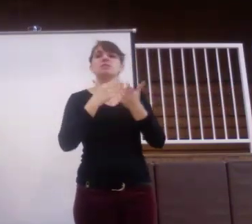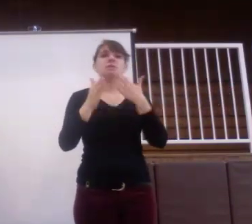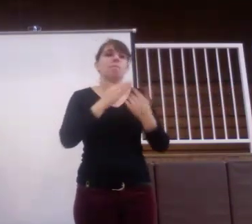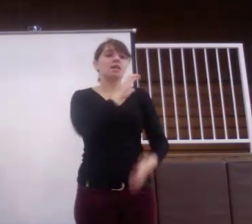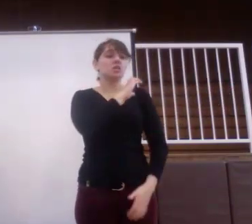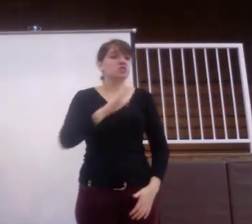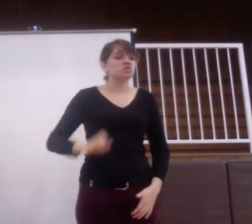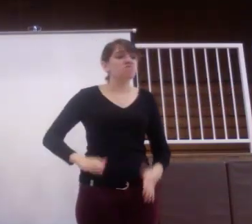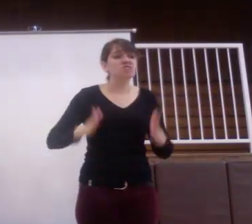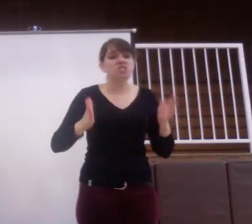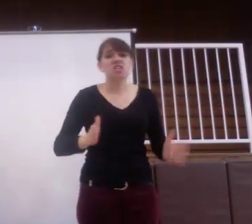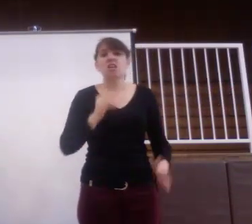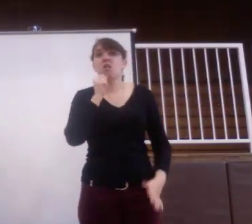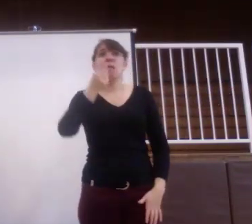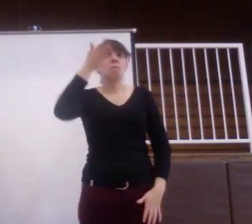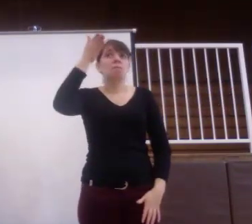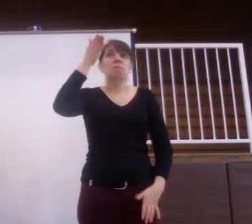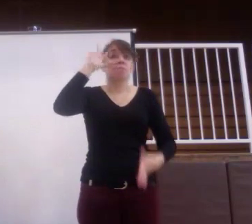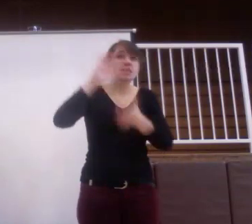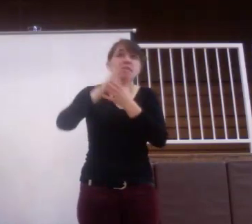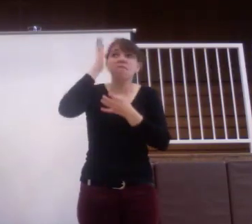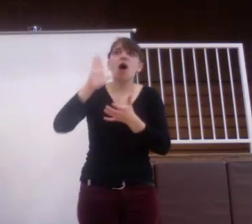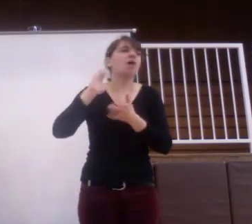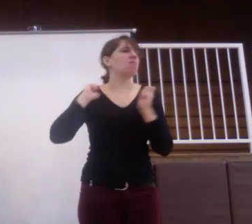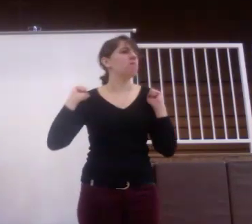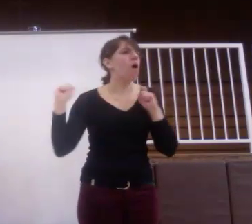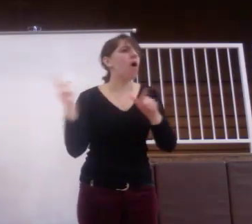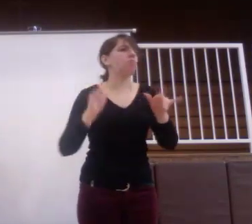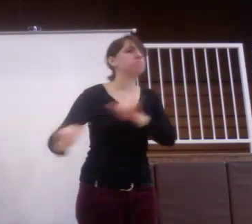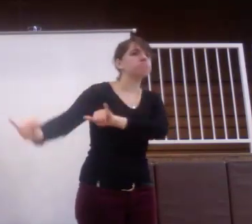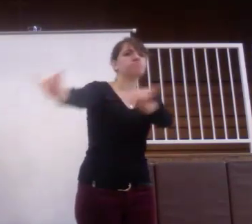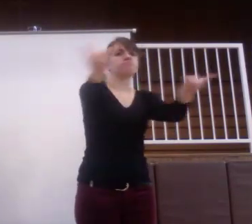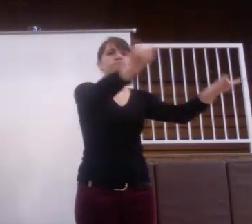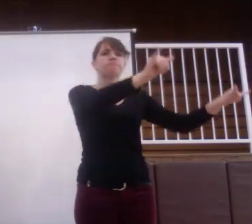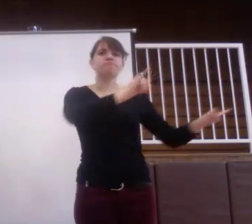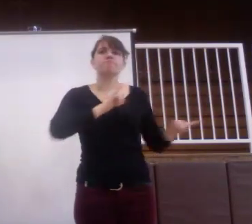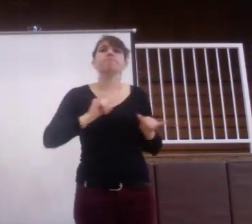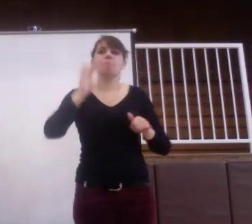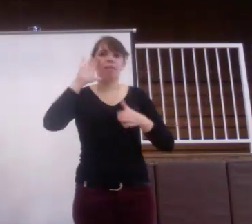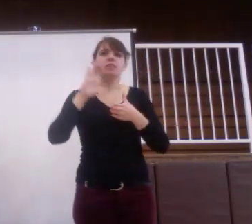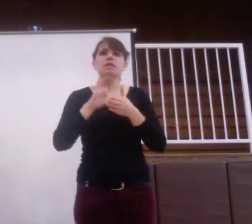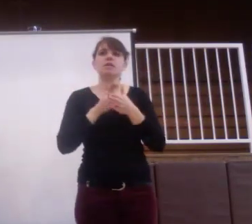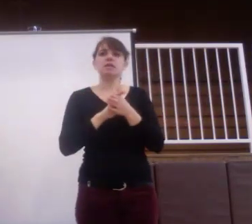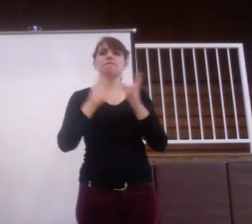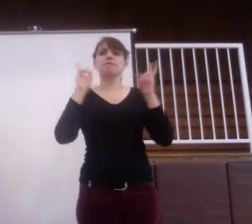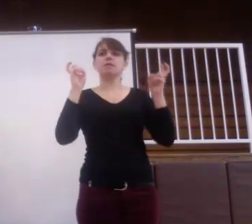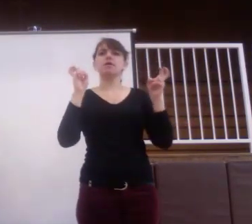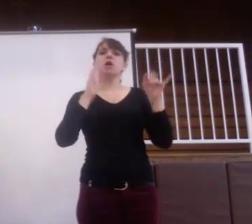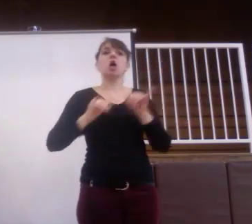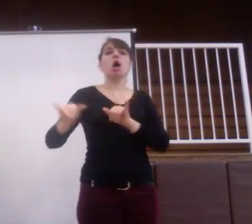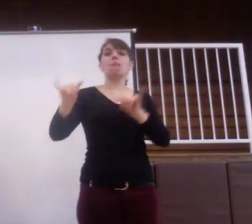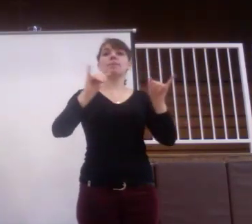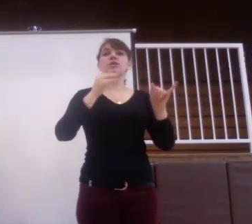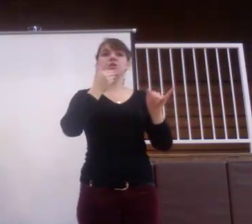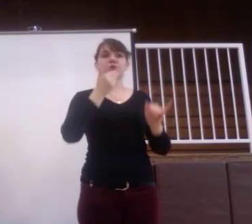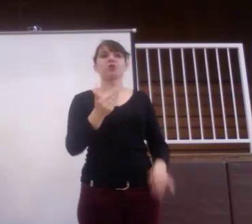or atheist, should also make us steer clear of